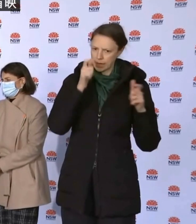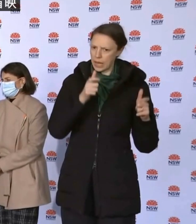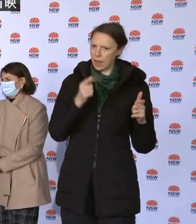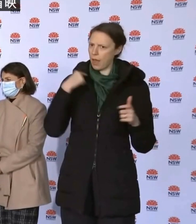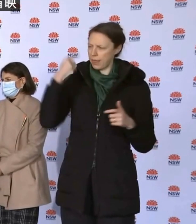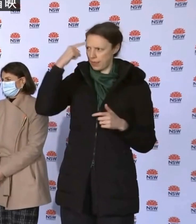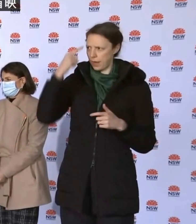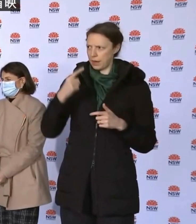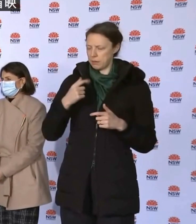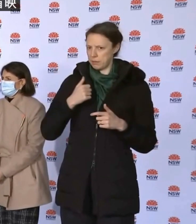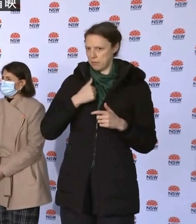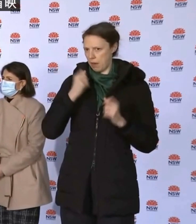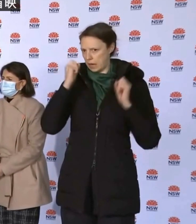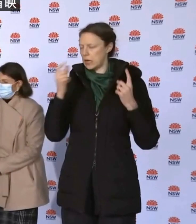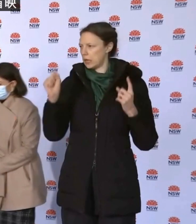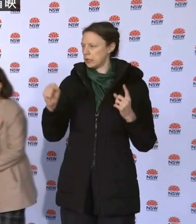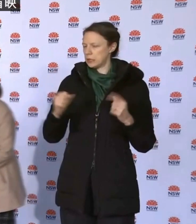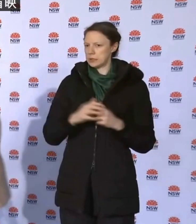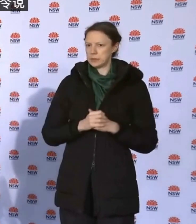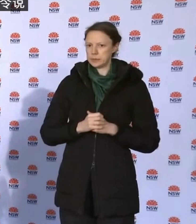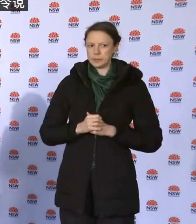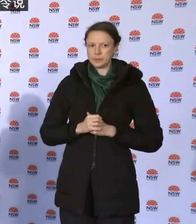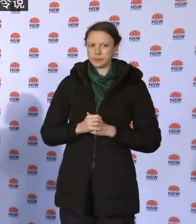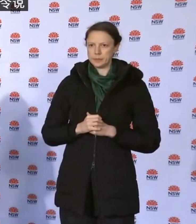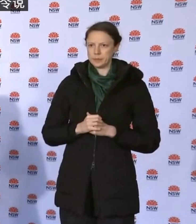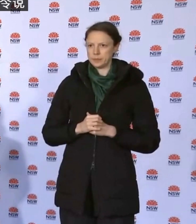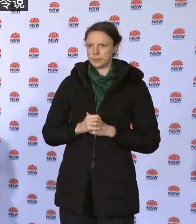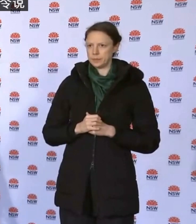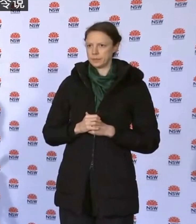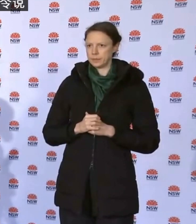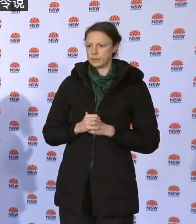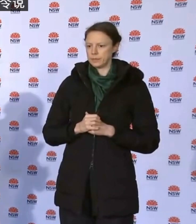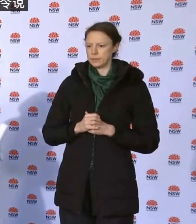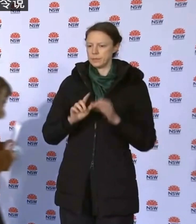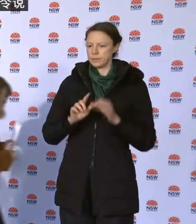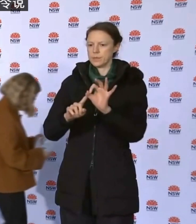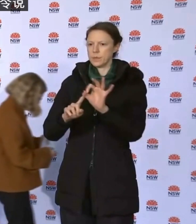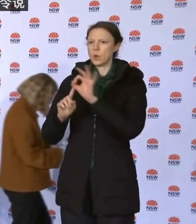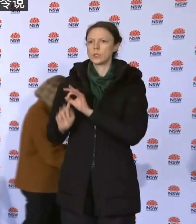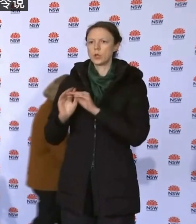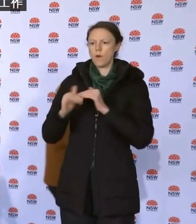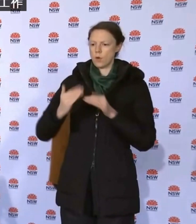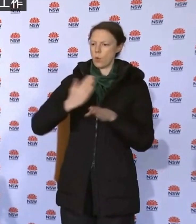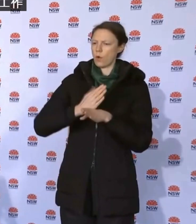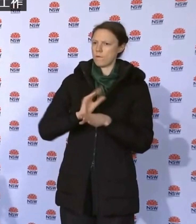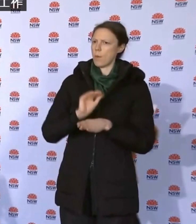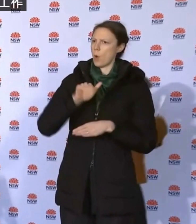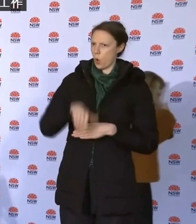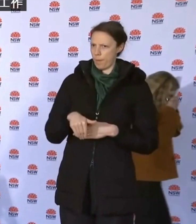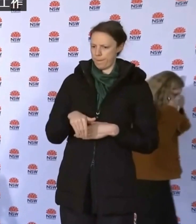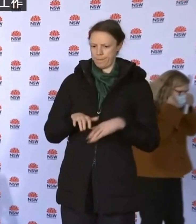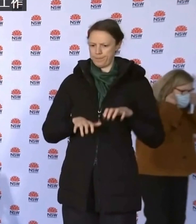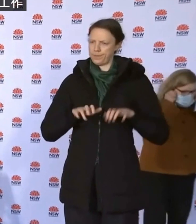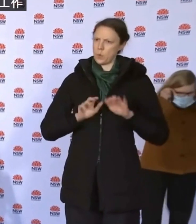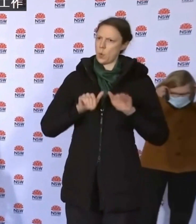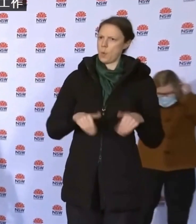my understanding of the situation. Premier, in relation to employment and working from home, the health orders say that an employer